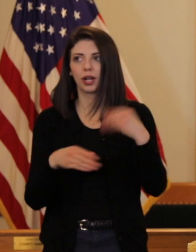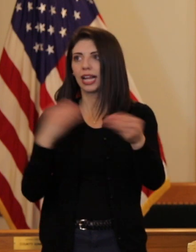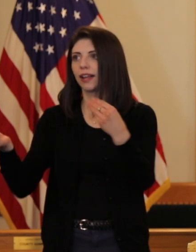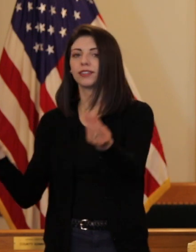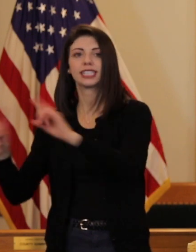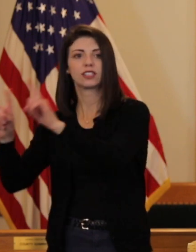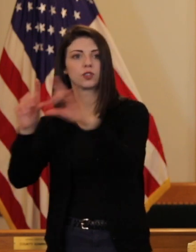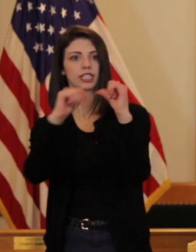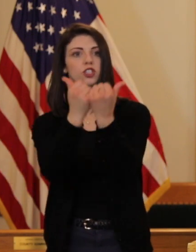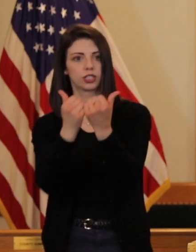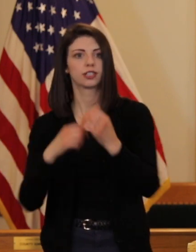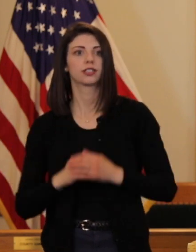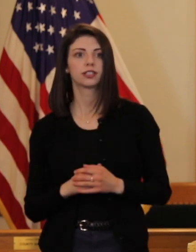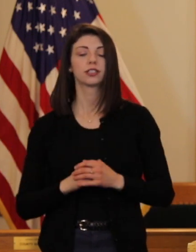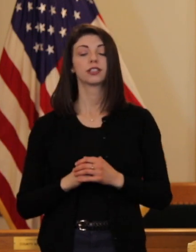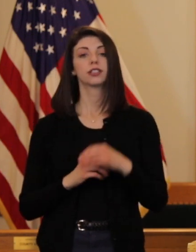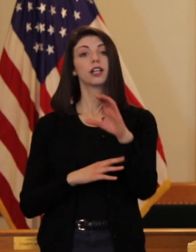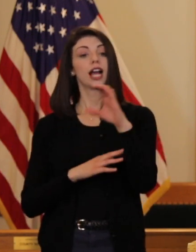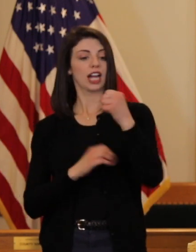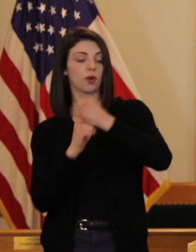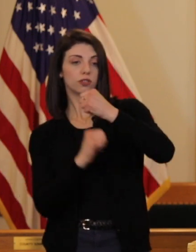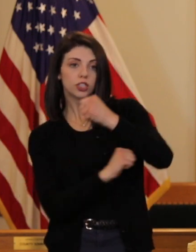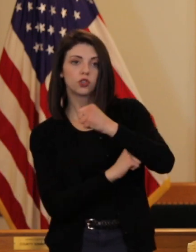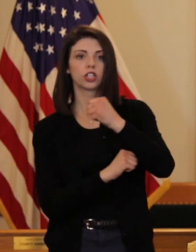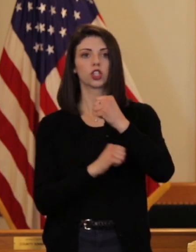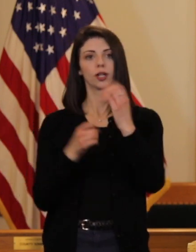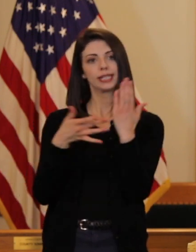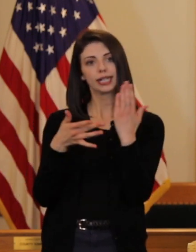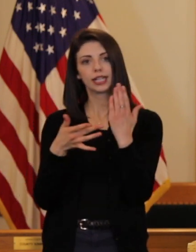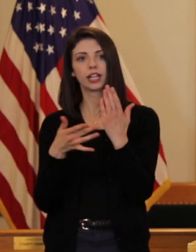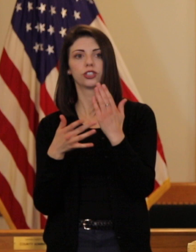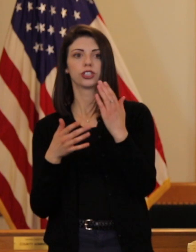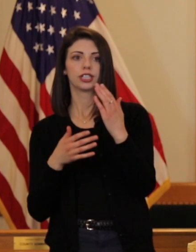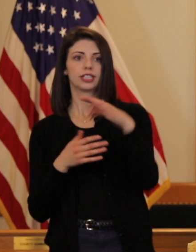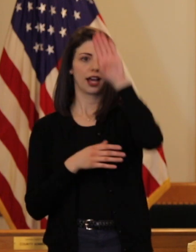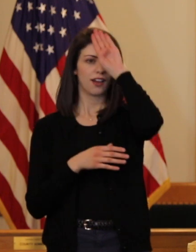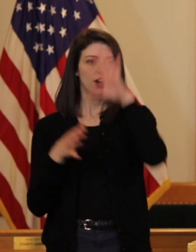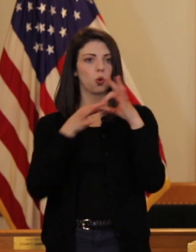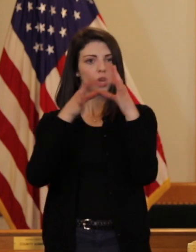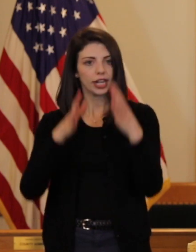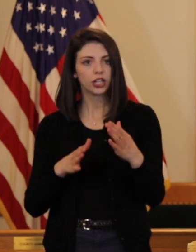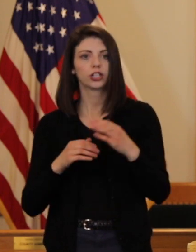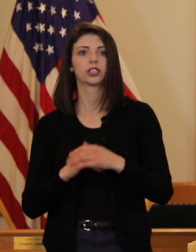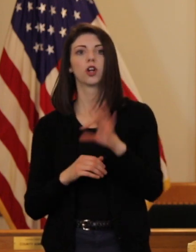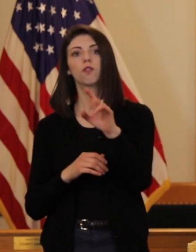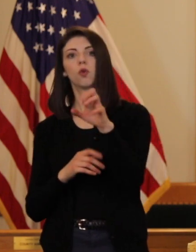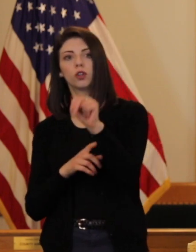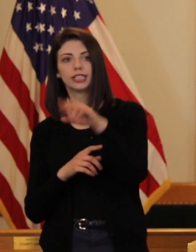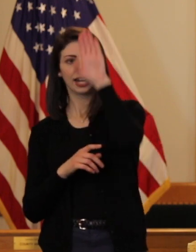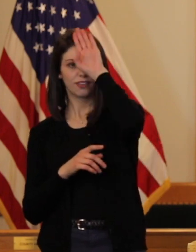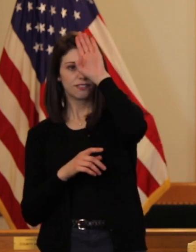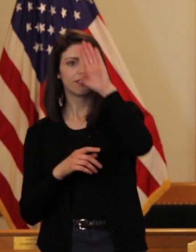The County Infrastructure, Facilities, and Technology Department, the County Fire Coordinator's Office, Fulton Fire Department, and